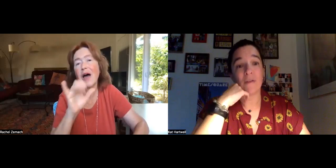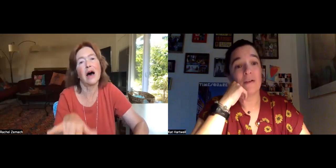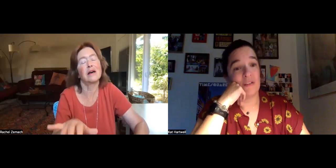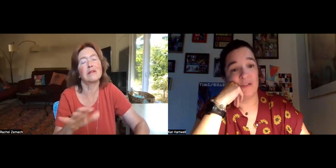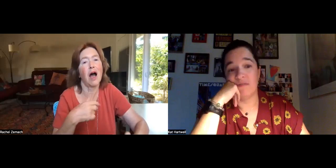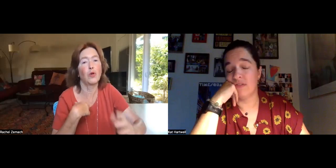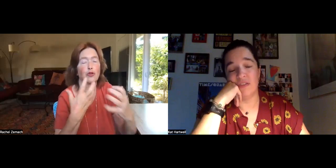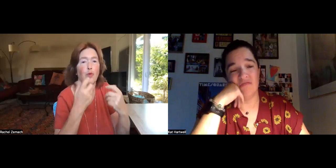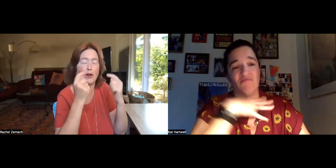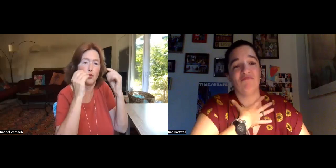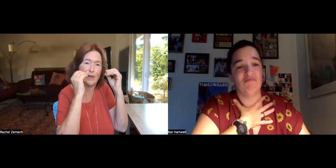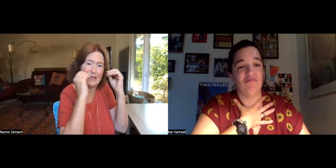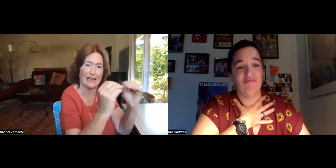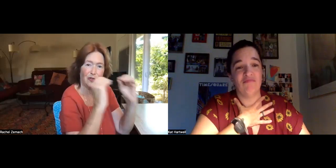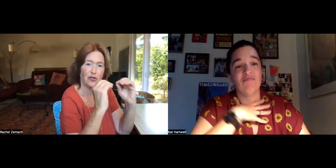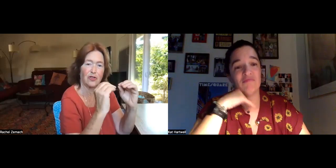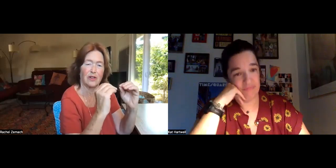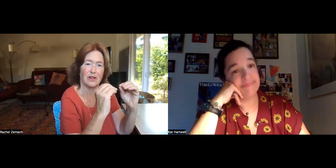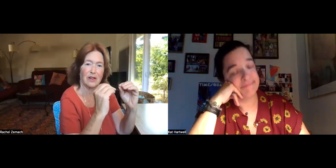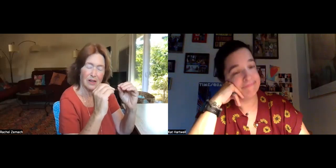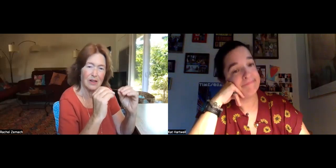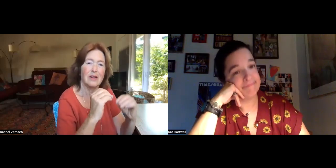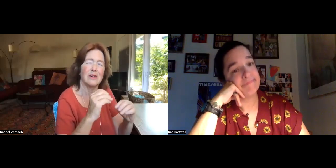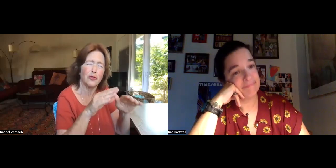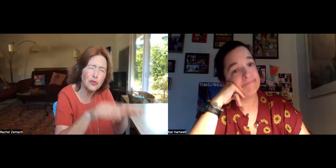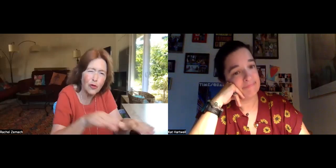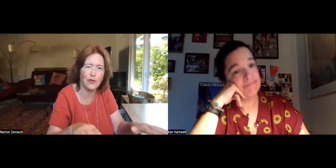that I was trying to teach children,